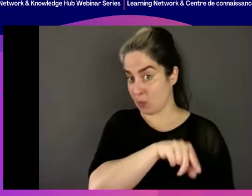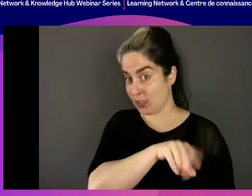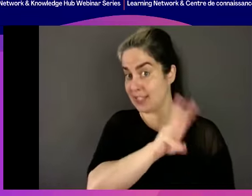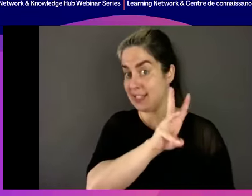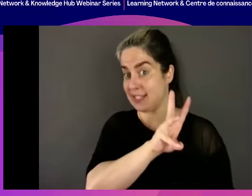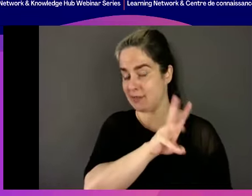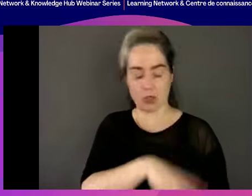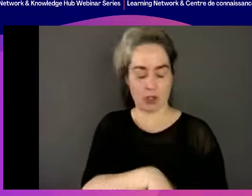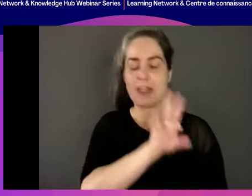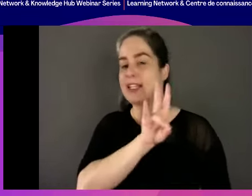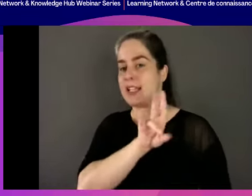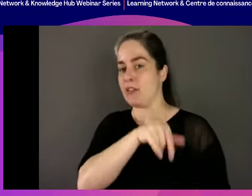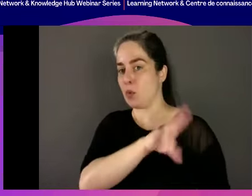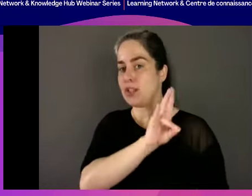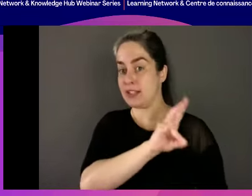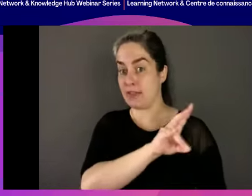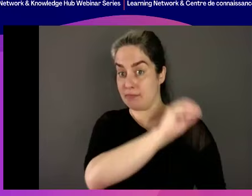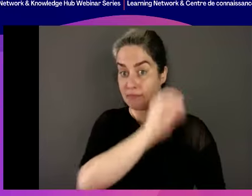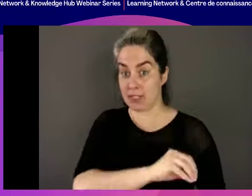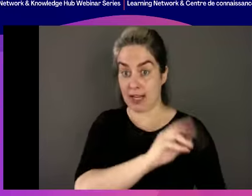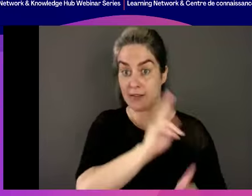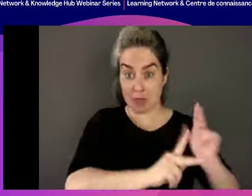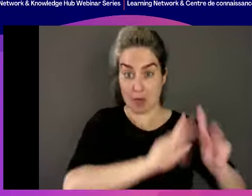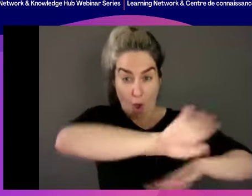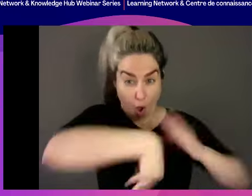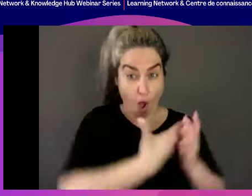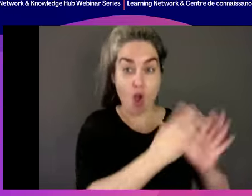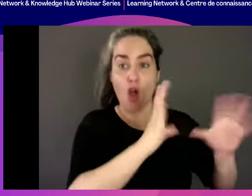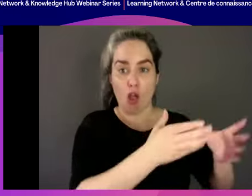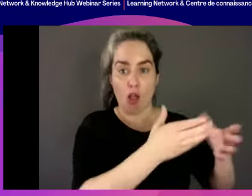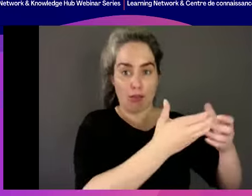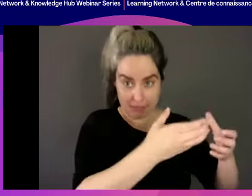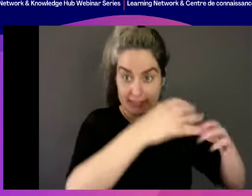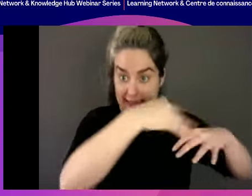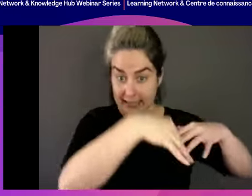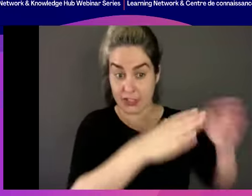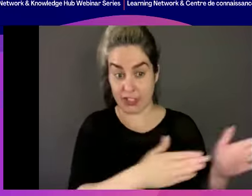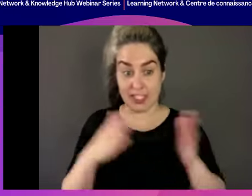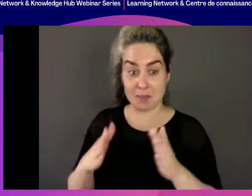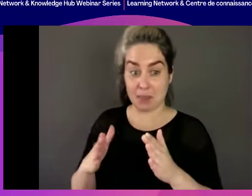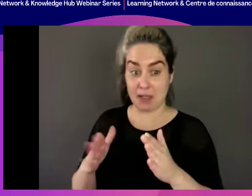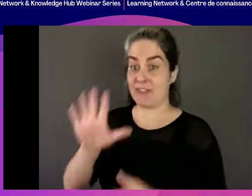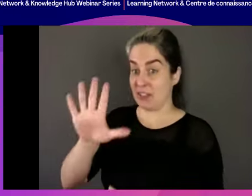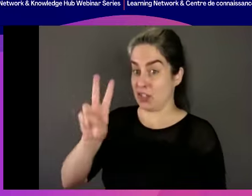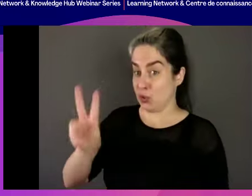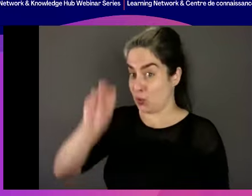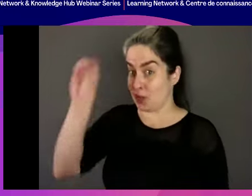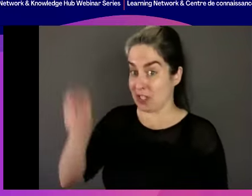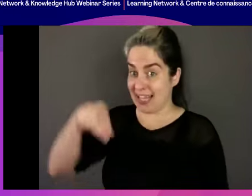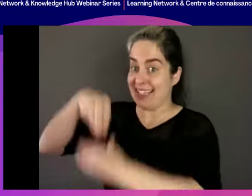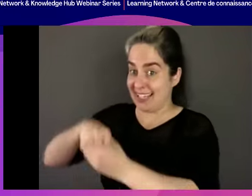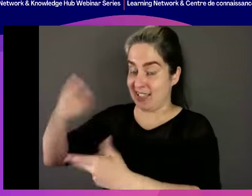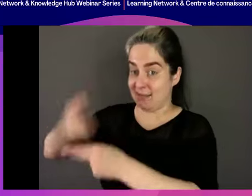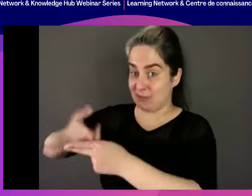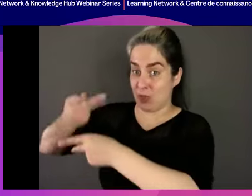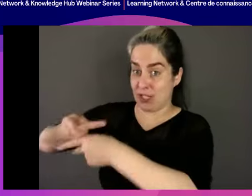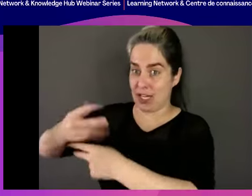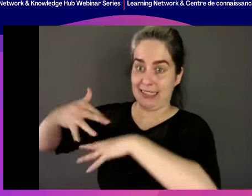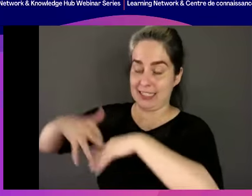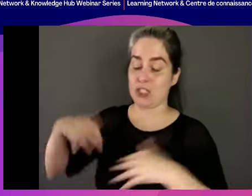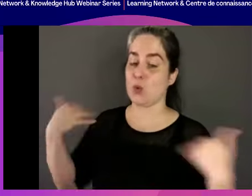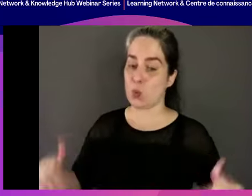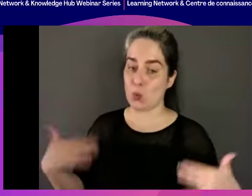population. And this quote says that many experts have argued that the child welfare system, through its large-scale removal